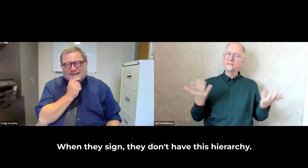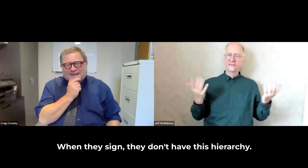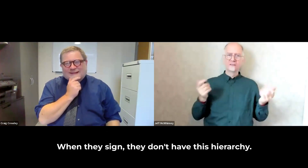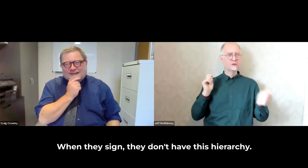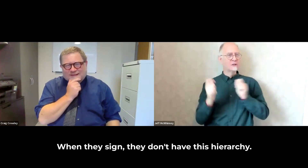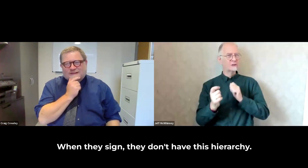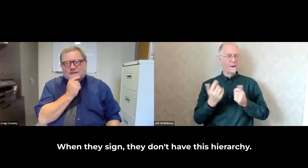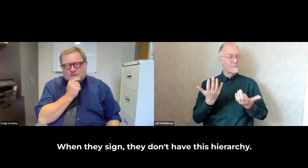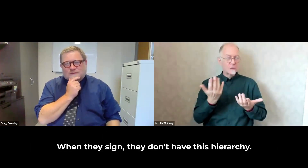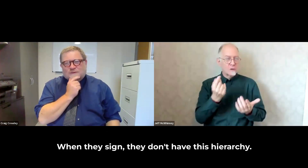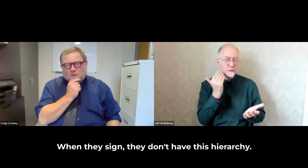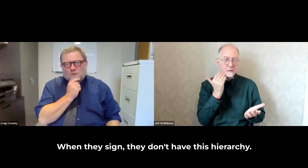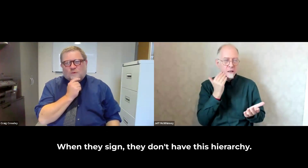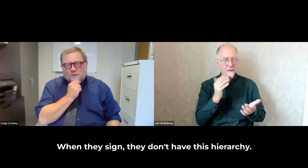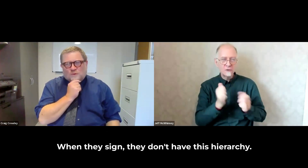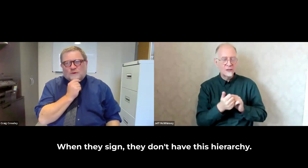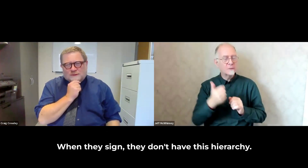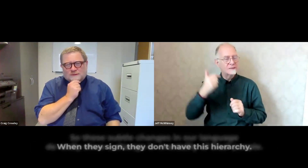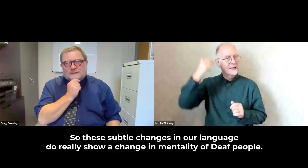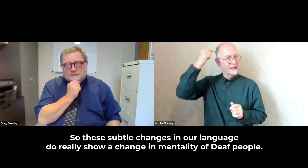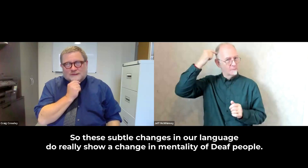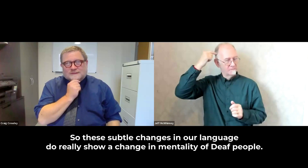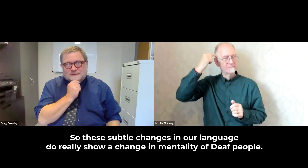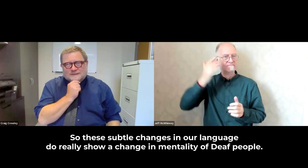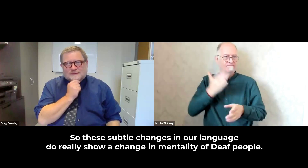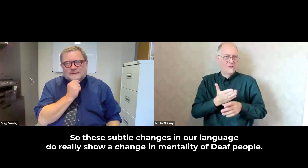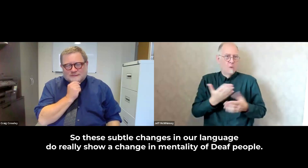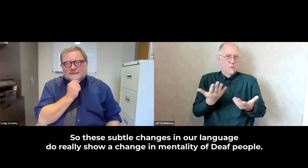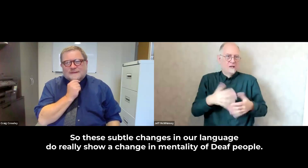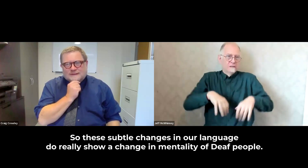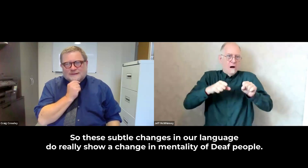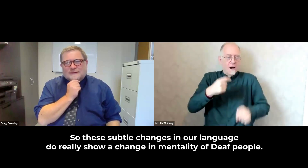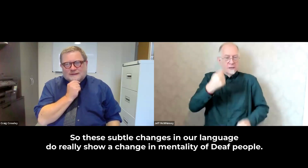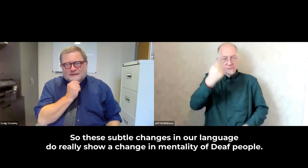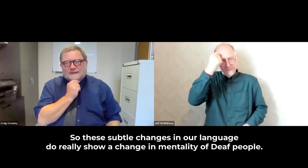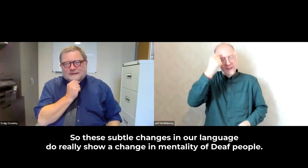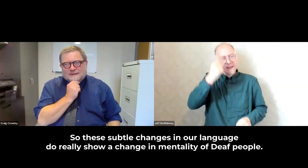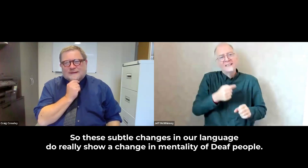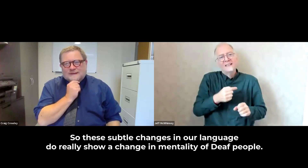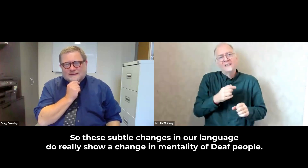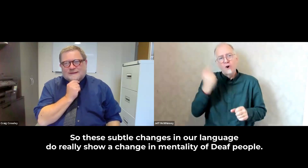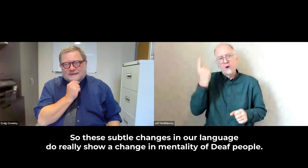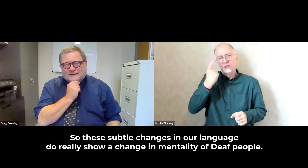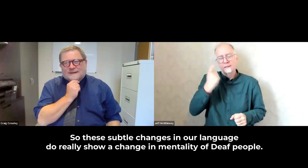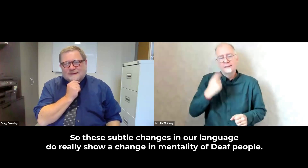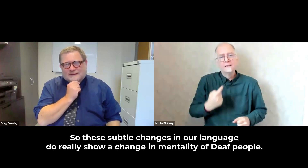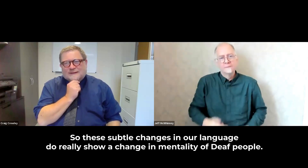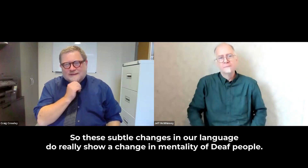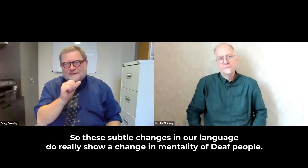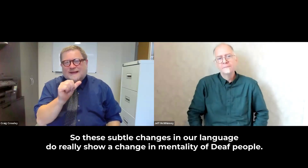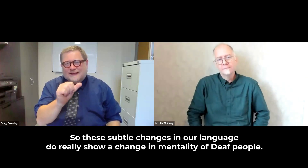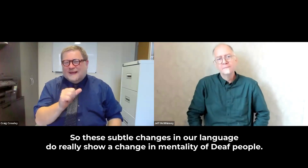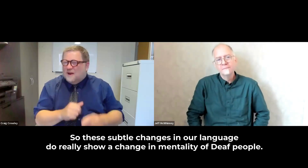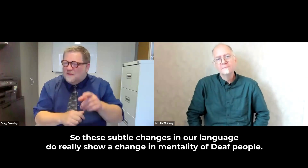When they sign, they don't have this hierarchy. So these subtle changes in our language do really